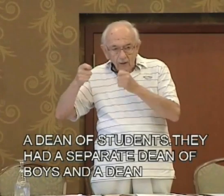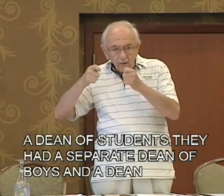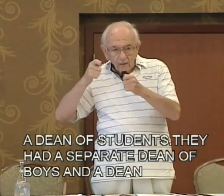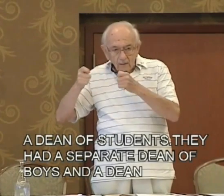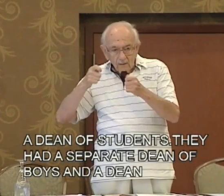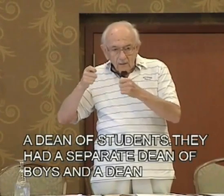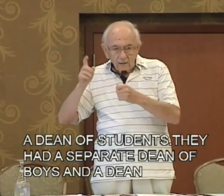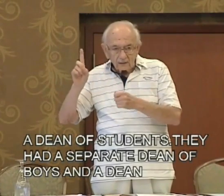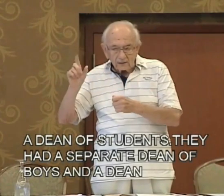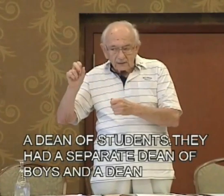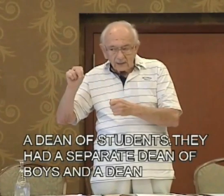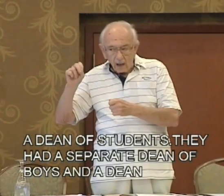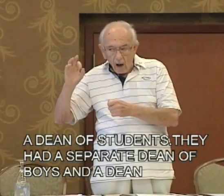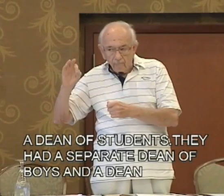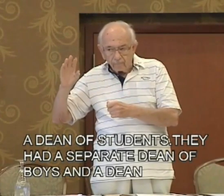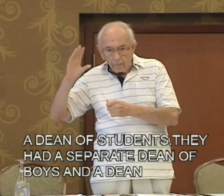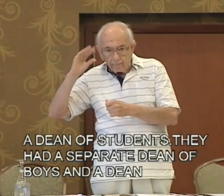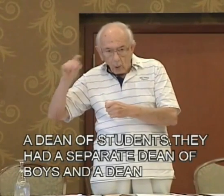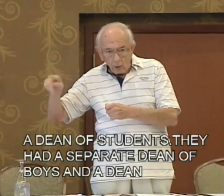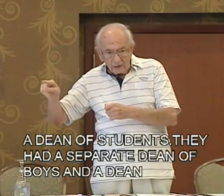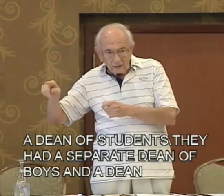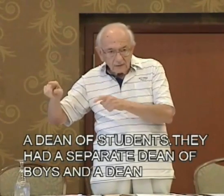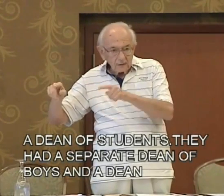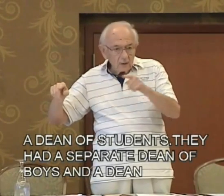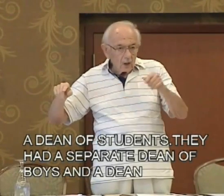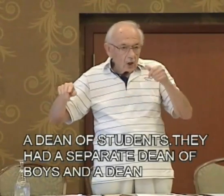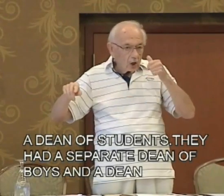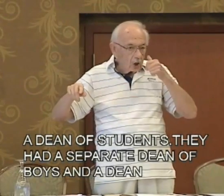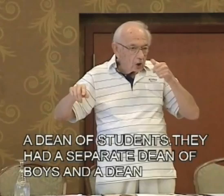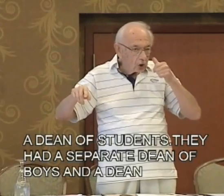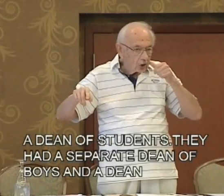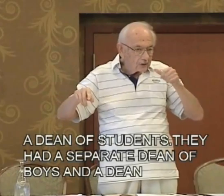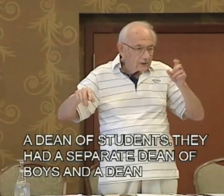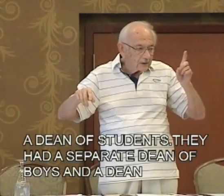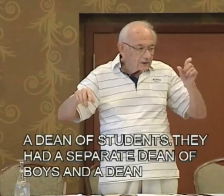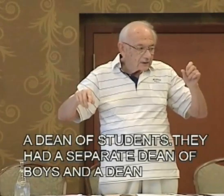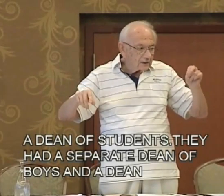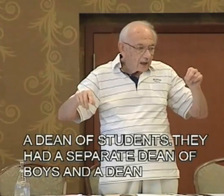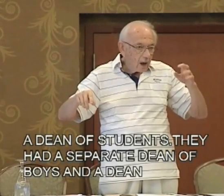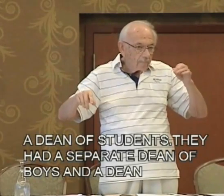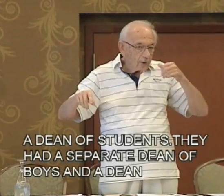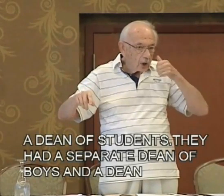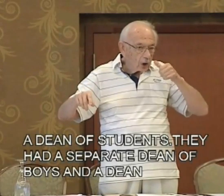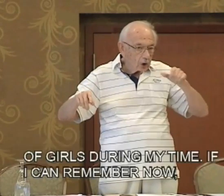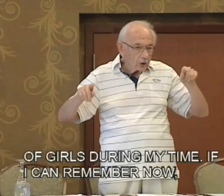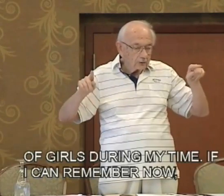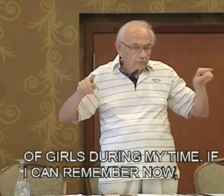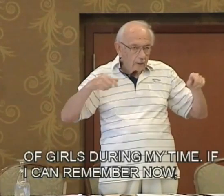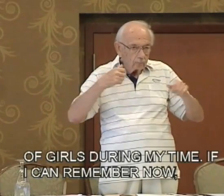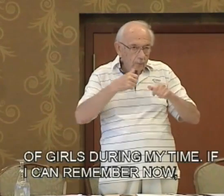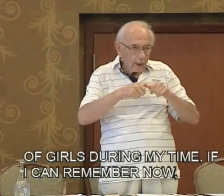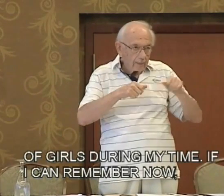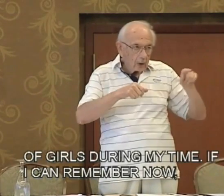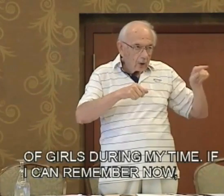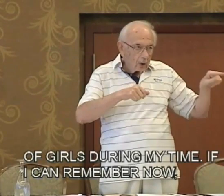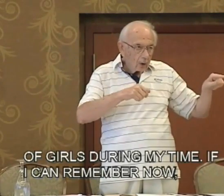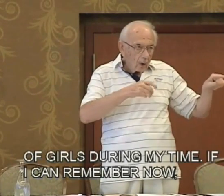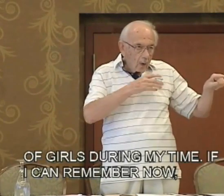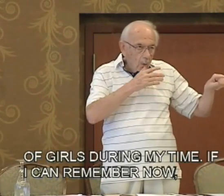because they had a separate dean of boys and a dean of girls during my time if I can remember